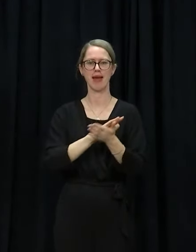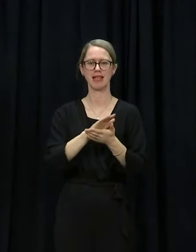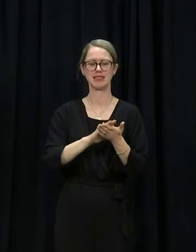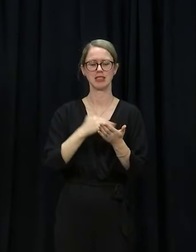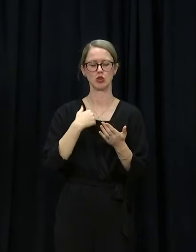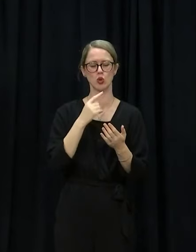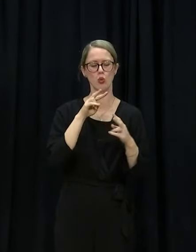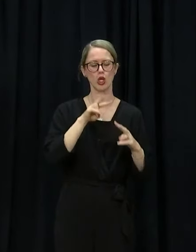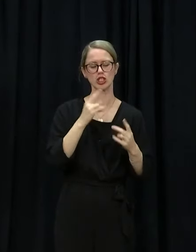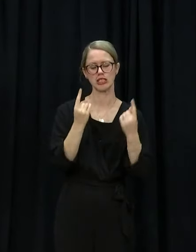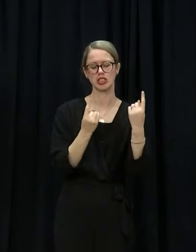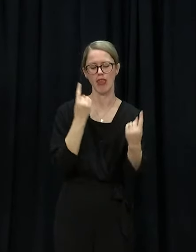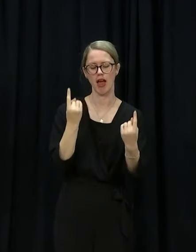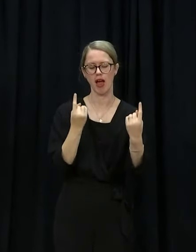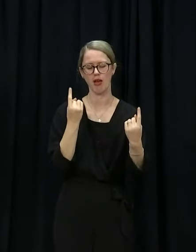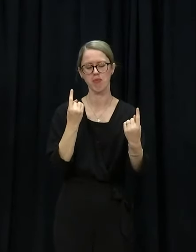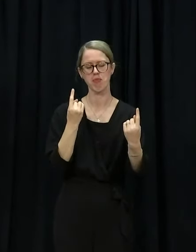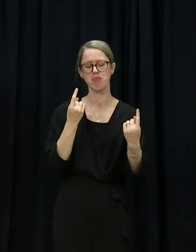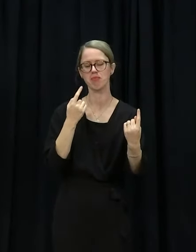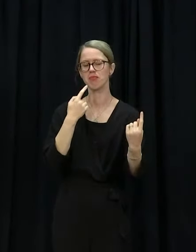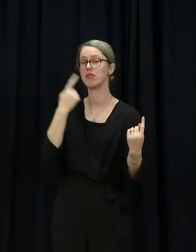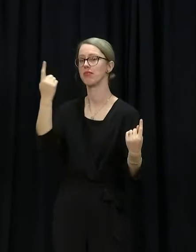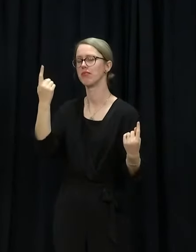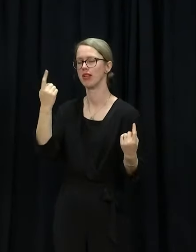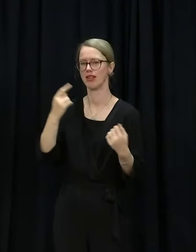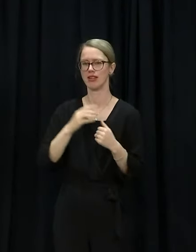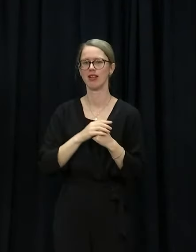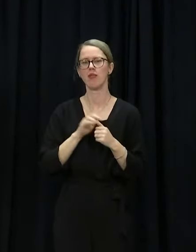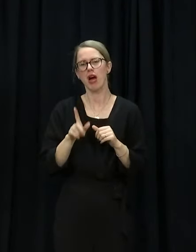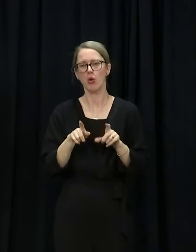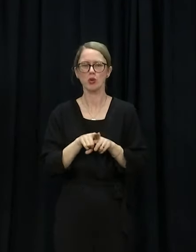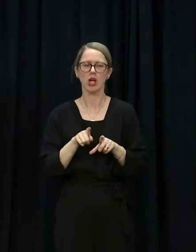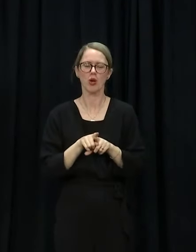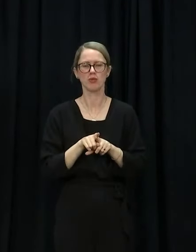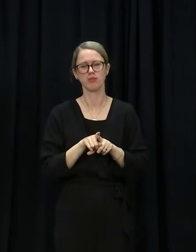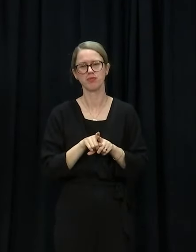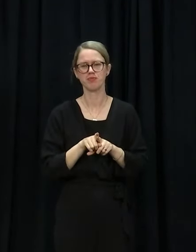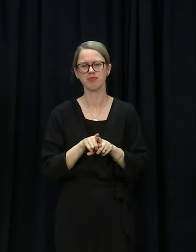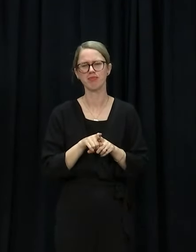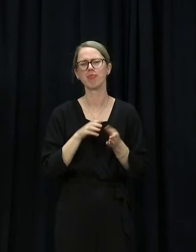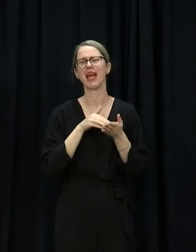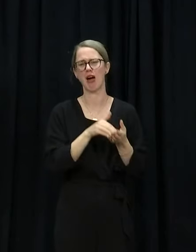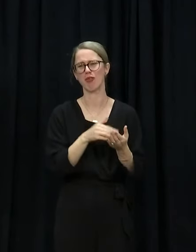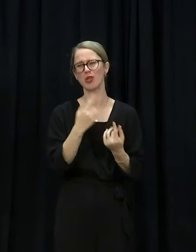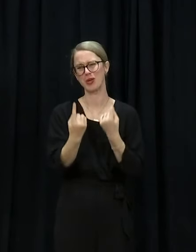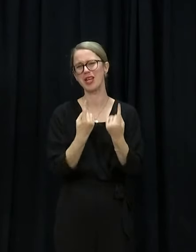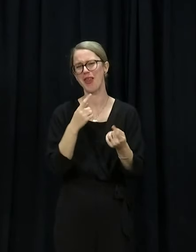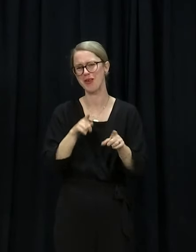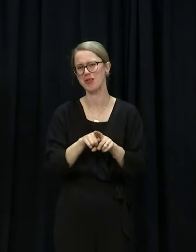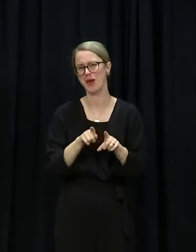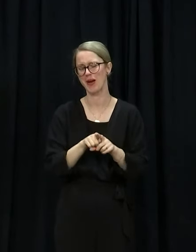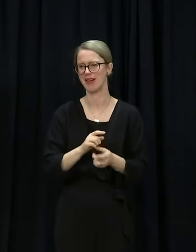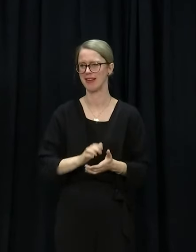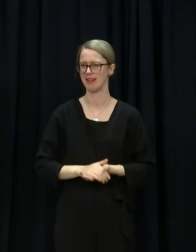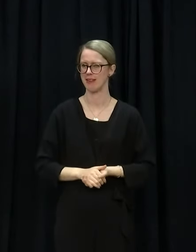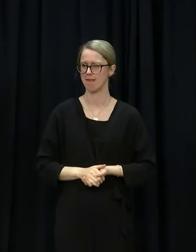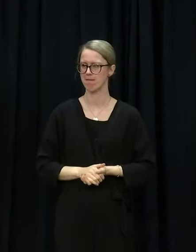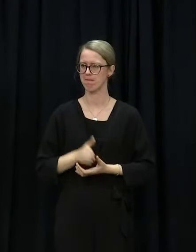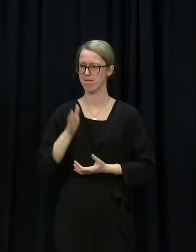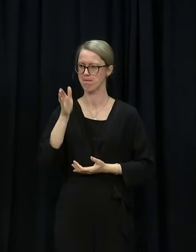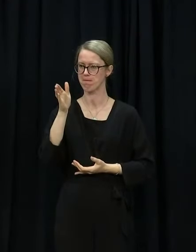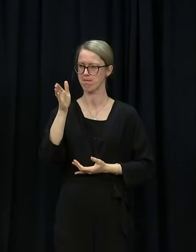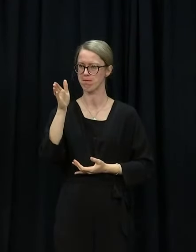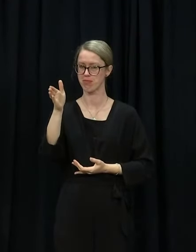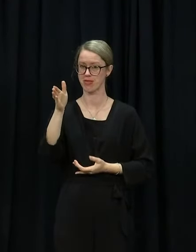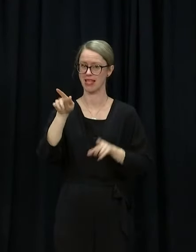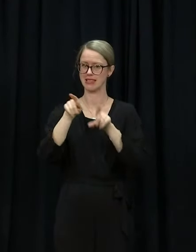on everybody to keep an eye on each other. But counter to that is also being helpful to each other too. But is it your